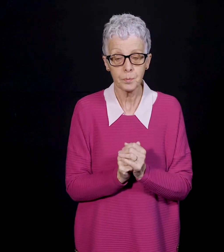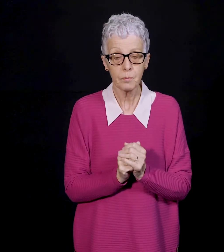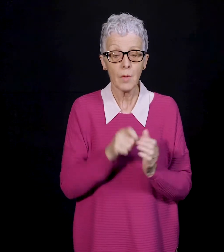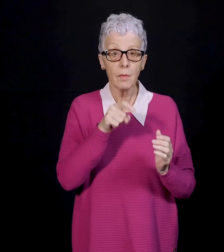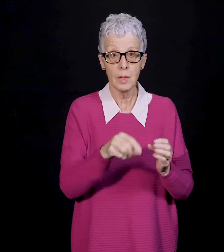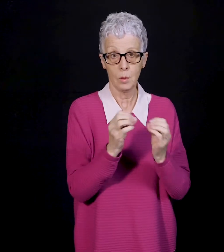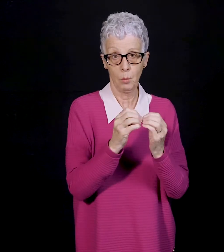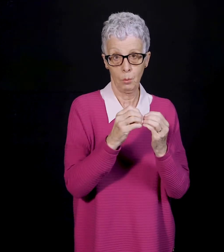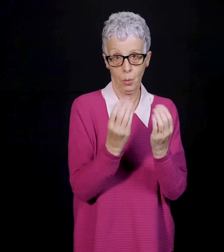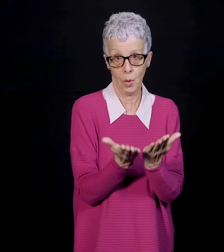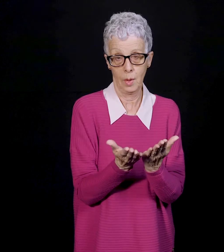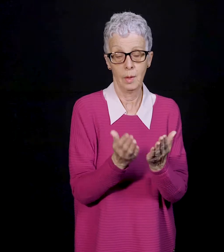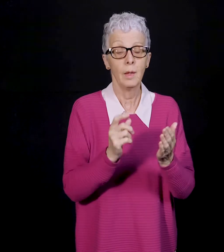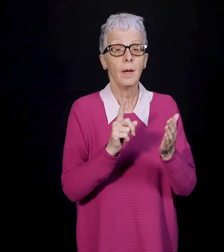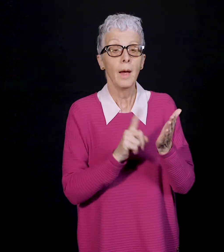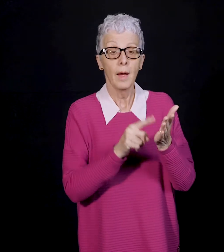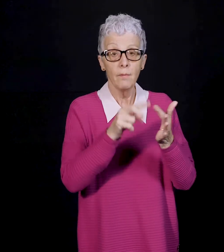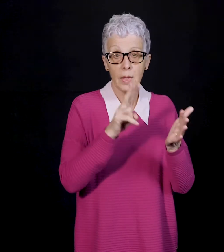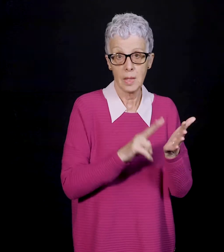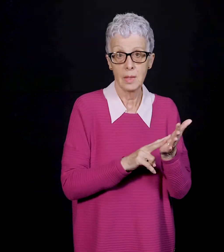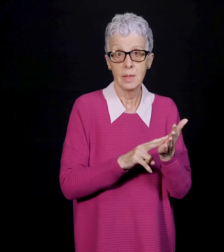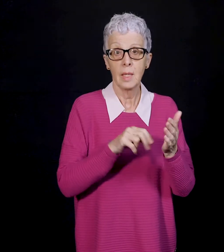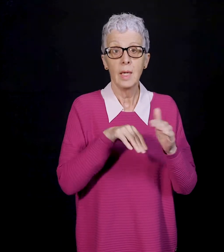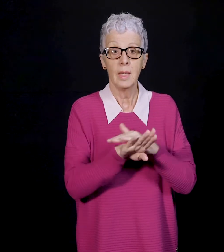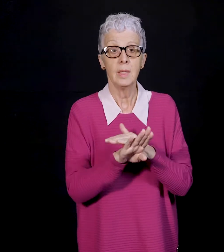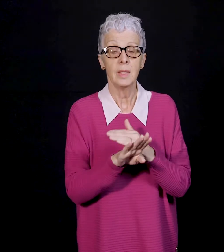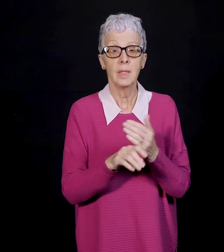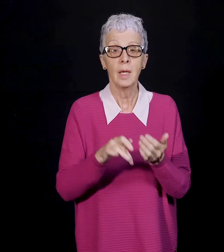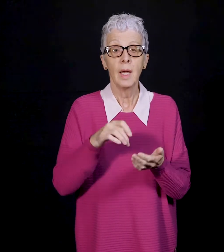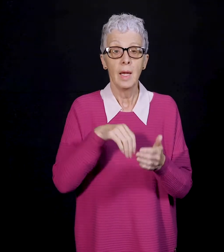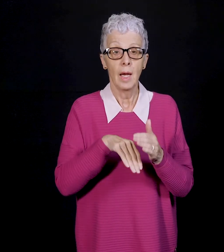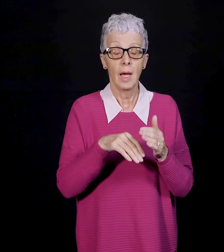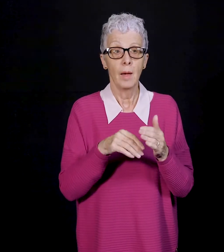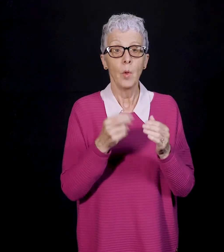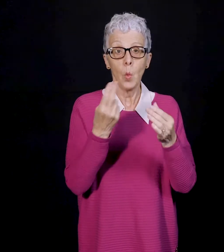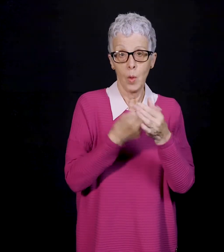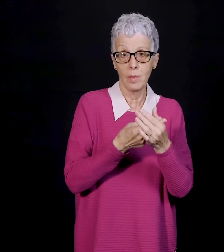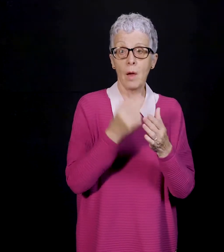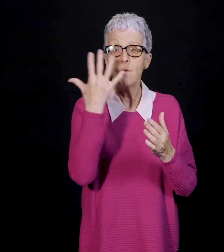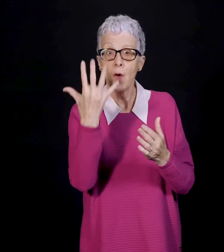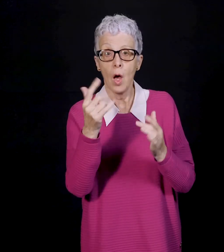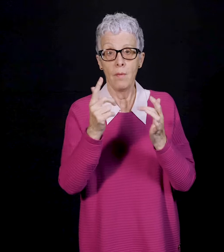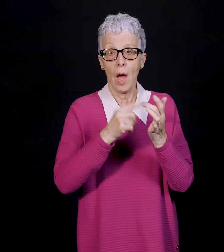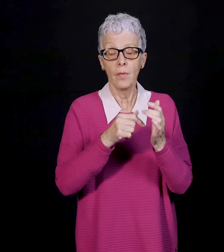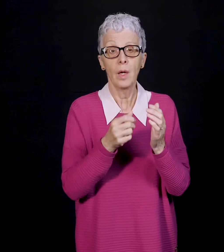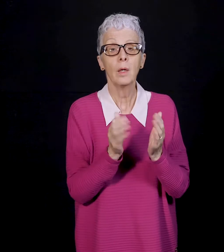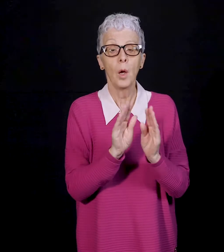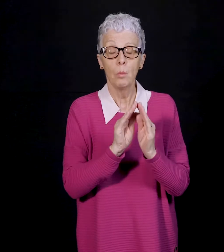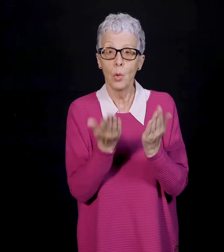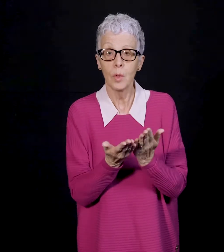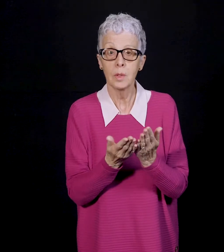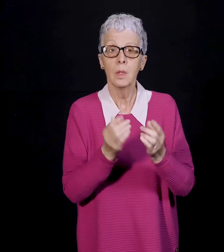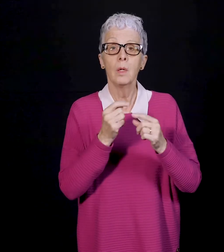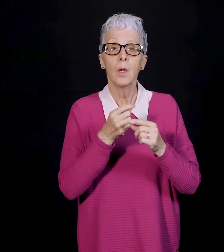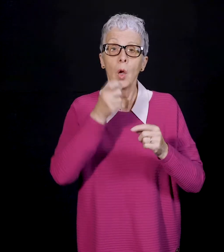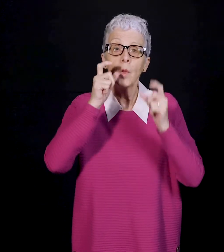Pentateuch, which is simply just means five books. Others refer to it as the Torah or the Law, and it consists of the books